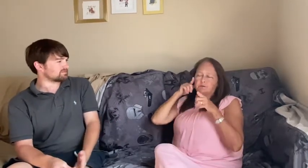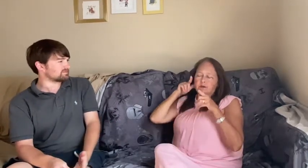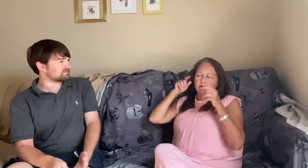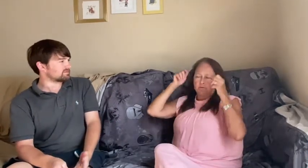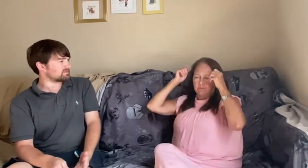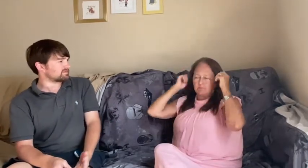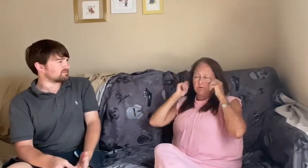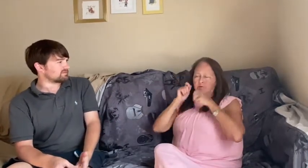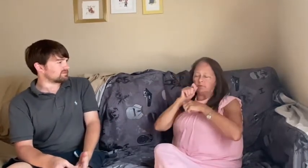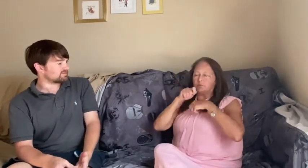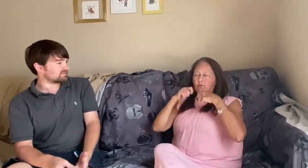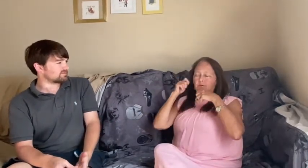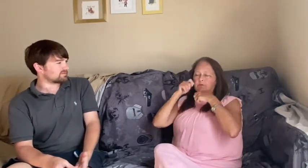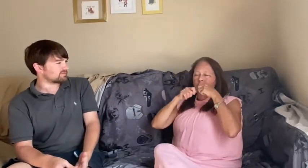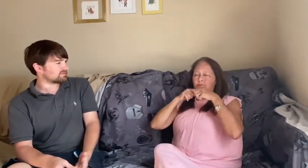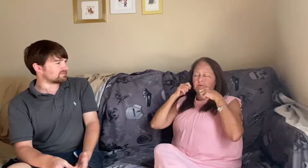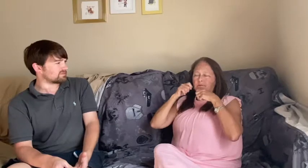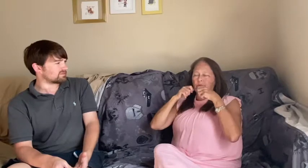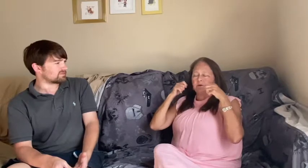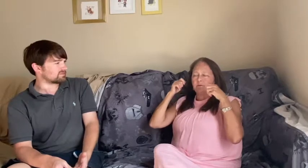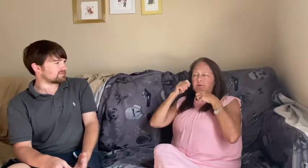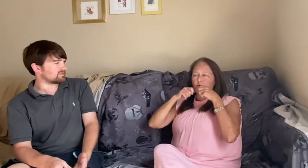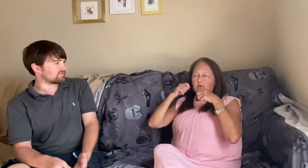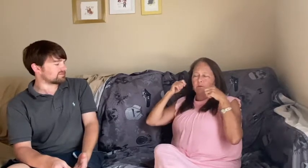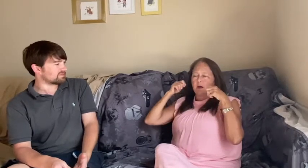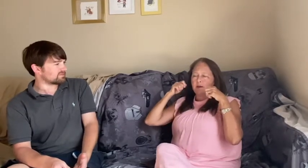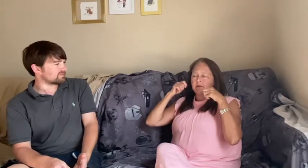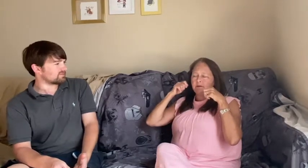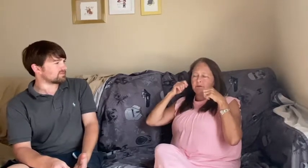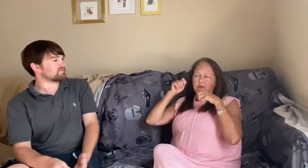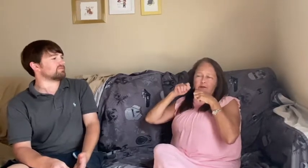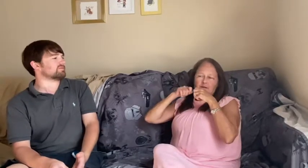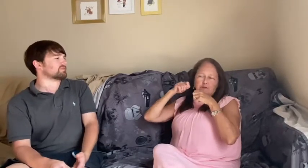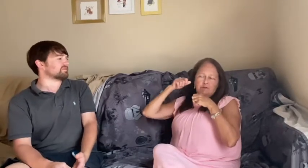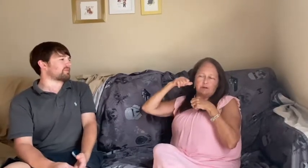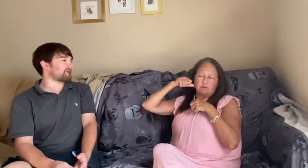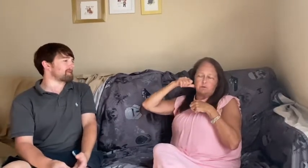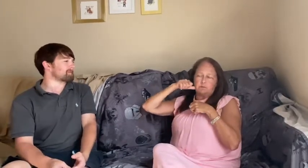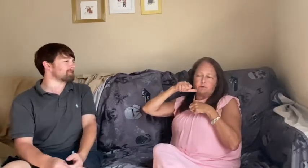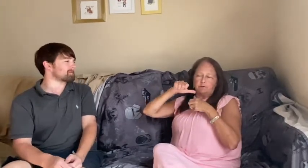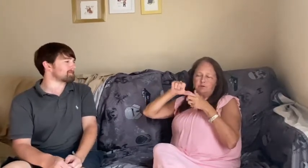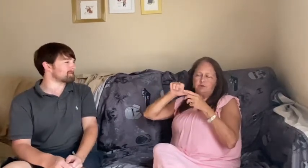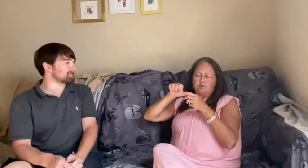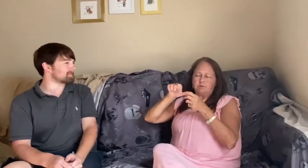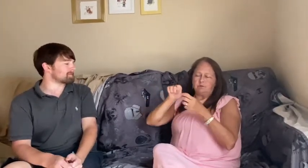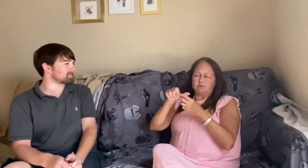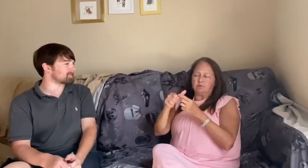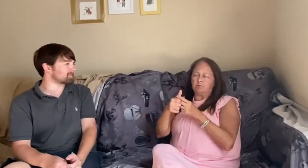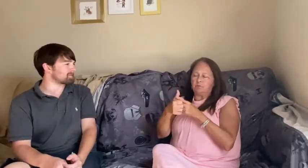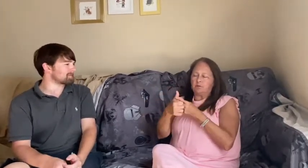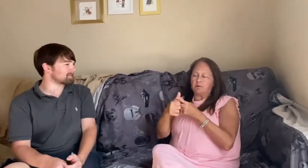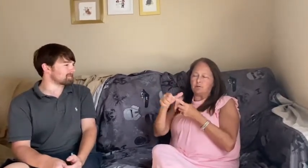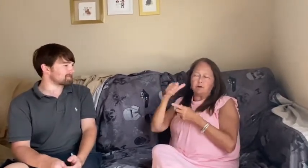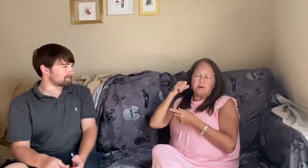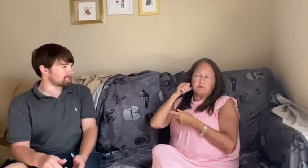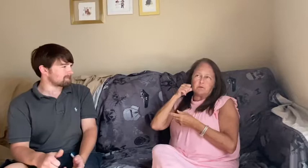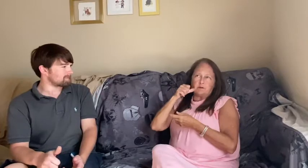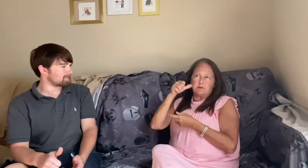like the little girls who wear bonnets. It's like you put your thumb right here, and